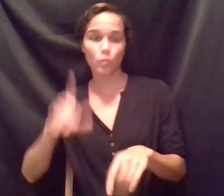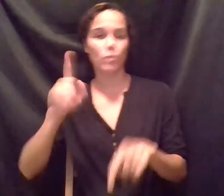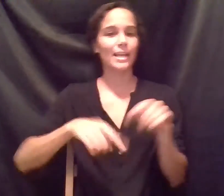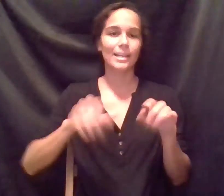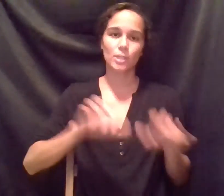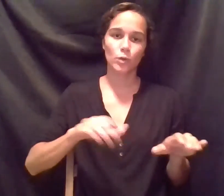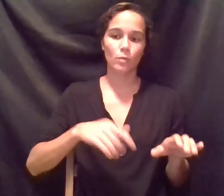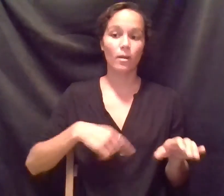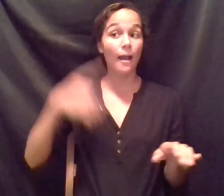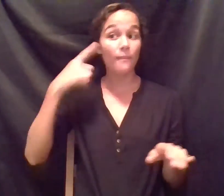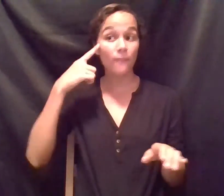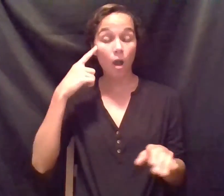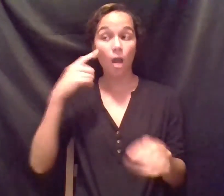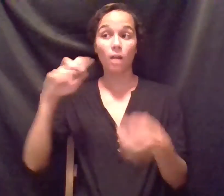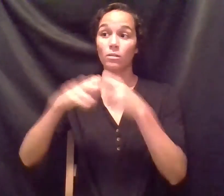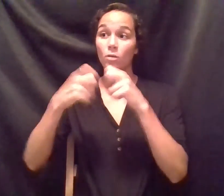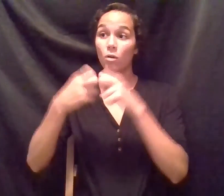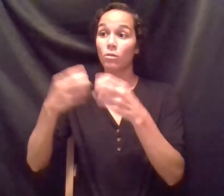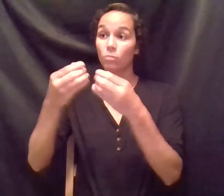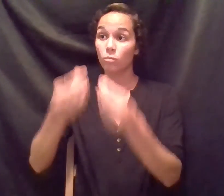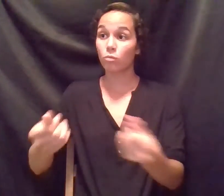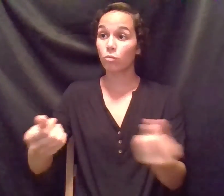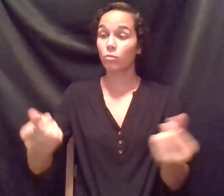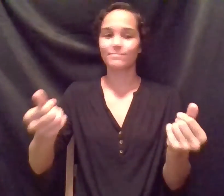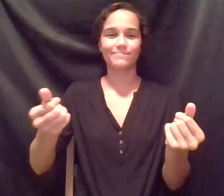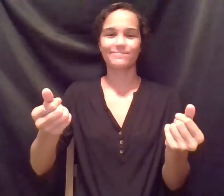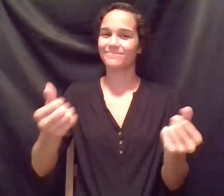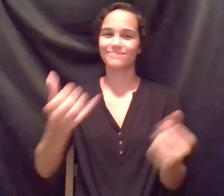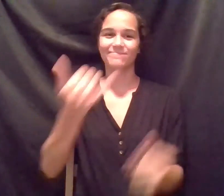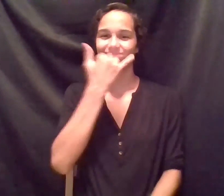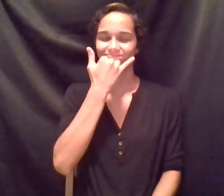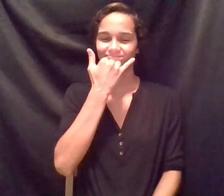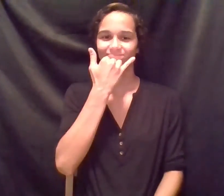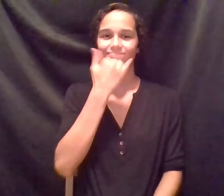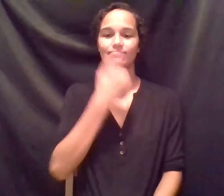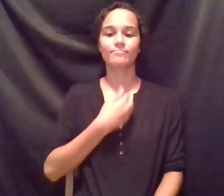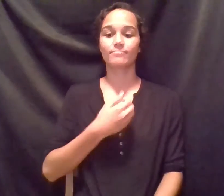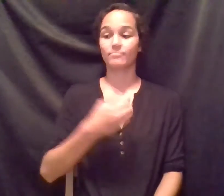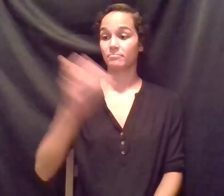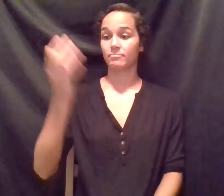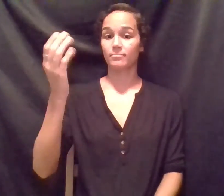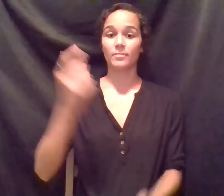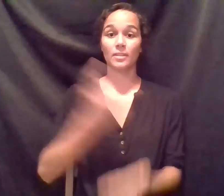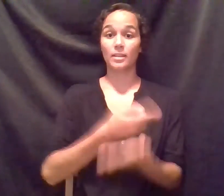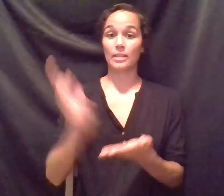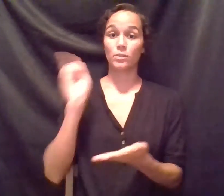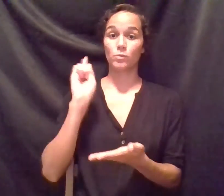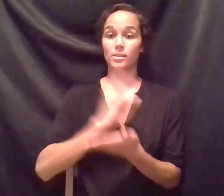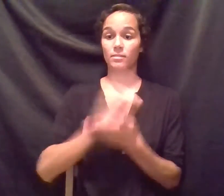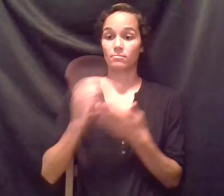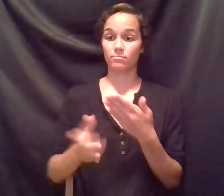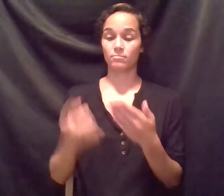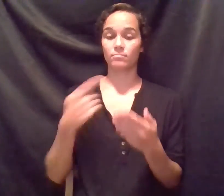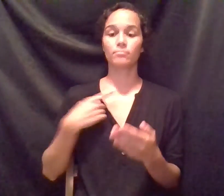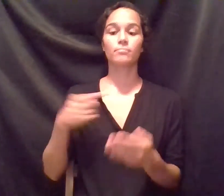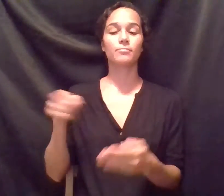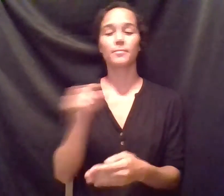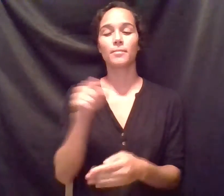last weekend, some things happened here in Las Vegas that are very concerning. So today, I'm going to go over the laws. I'm going to talk Supreme